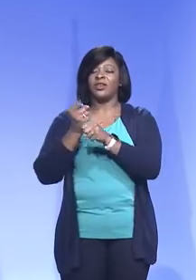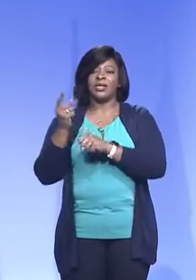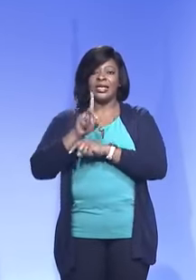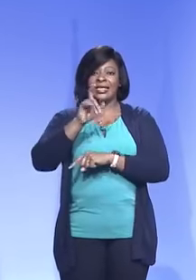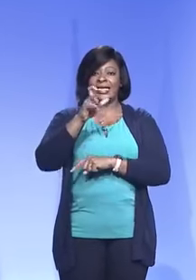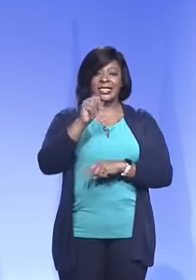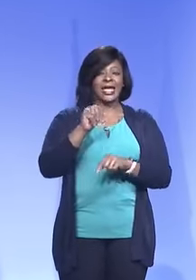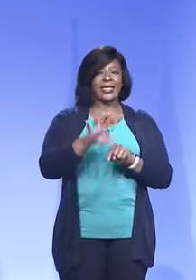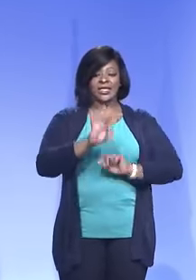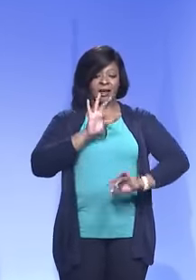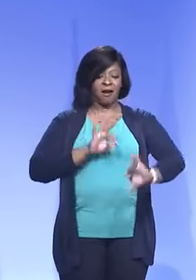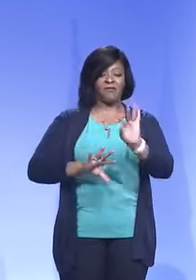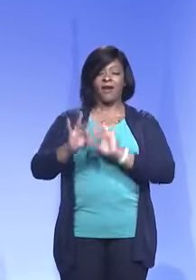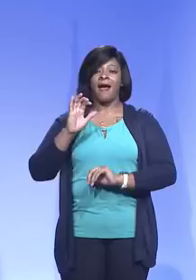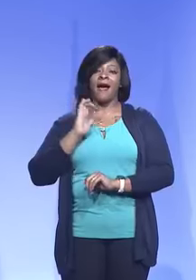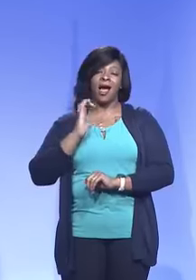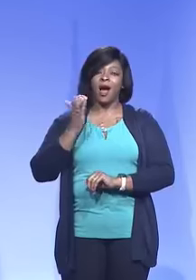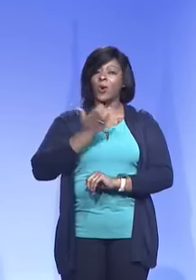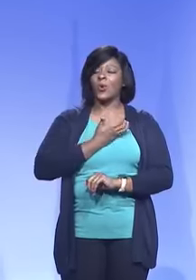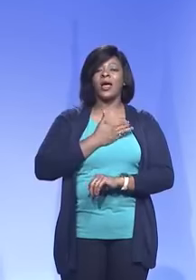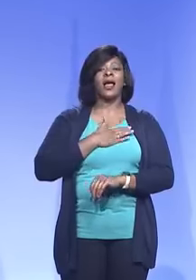discoveries our